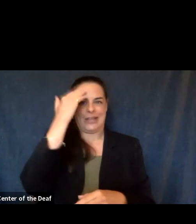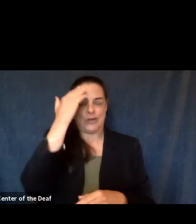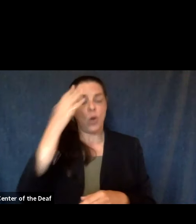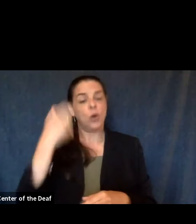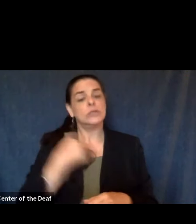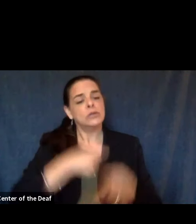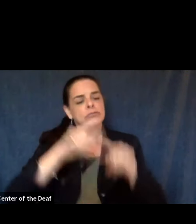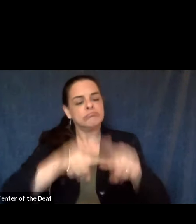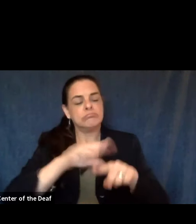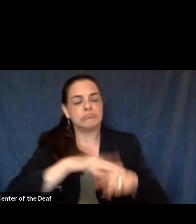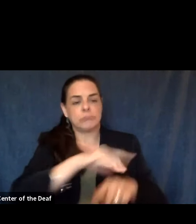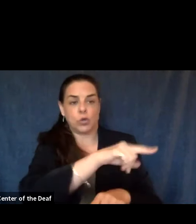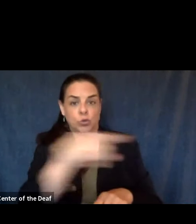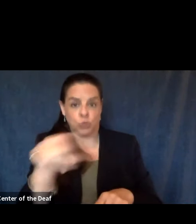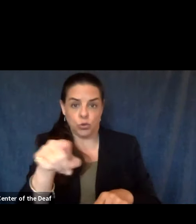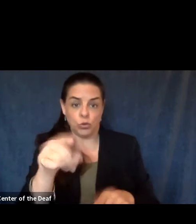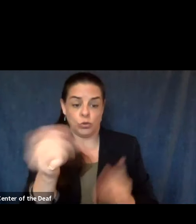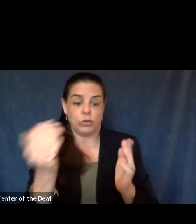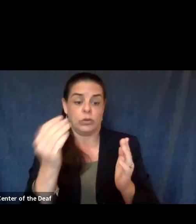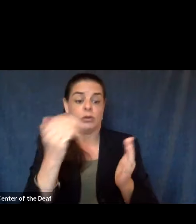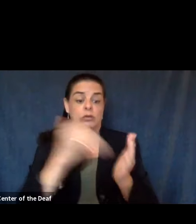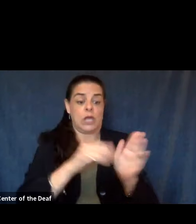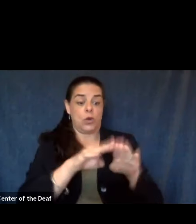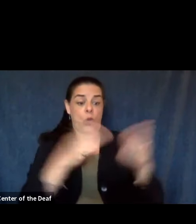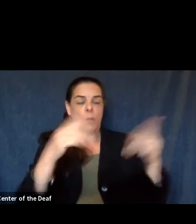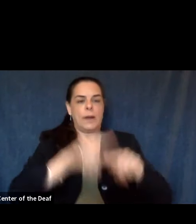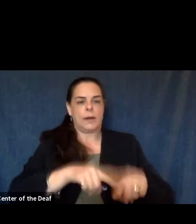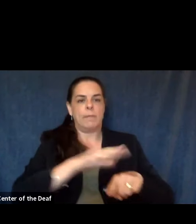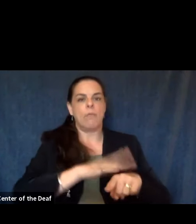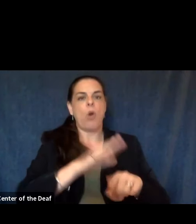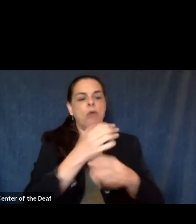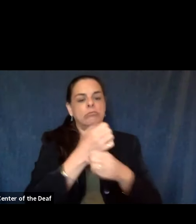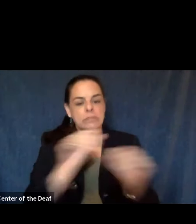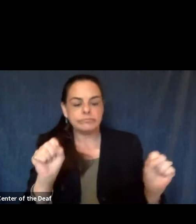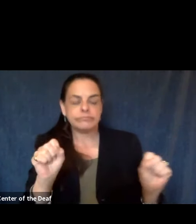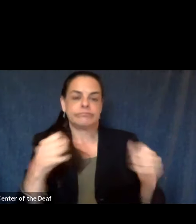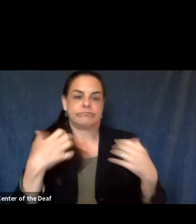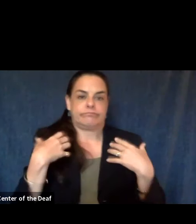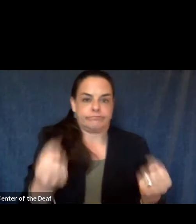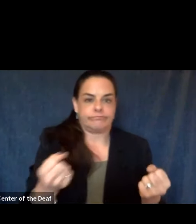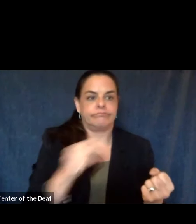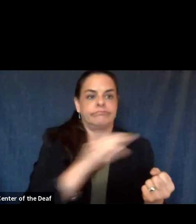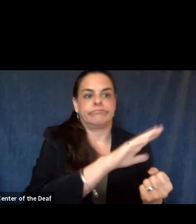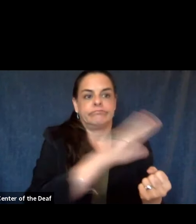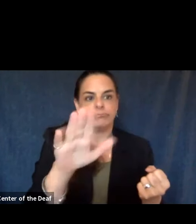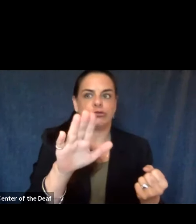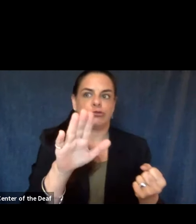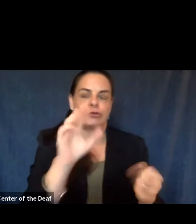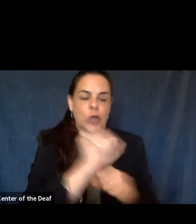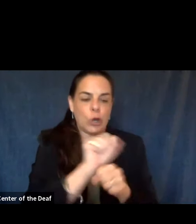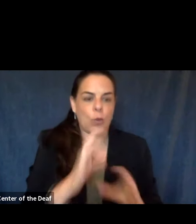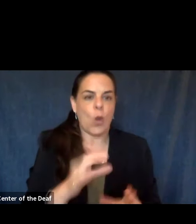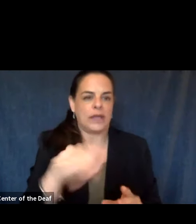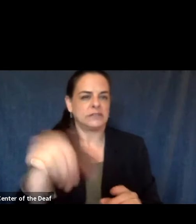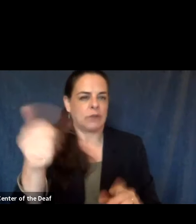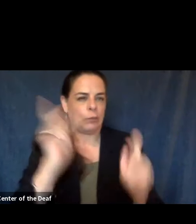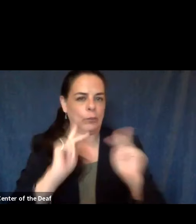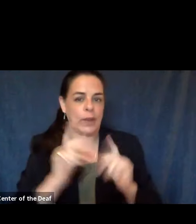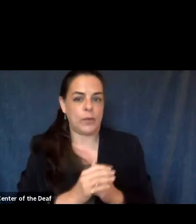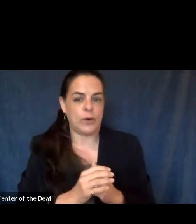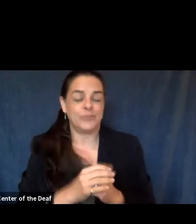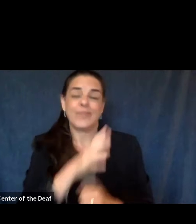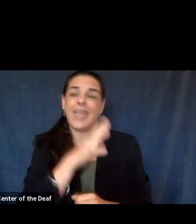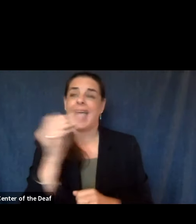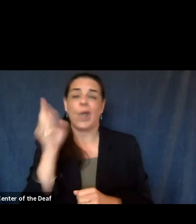reopen based on the health and safety of their patrons and employees. And it wouldn't be a proper media briefing if I didn't talk